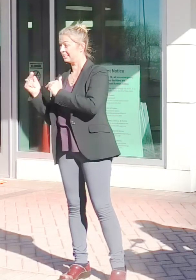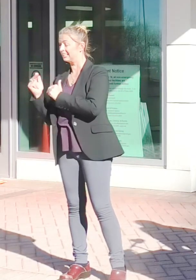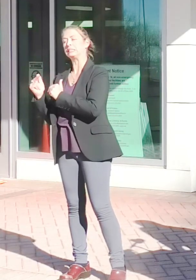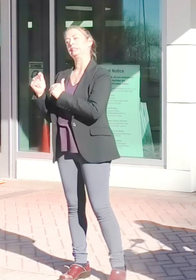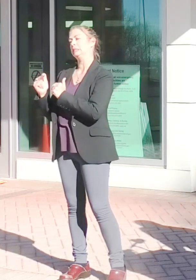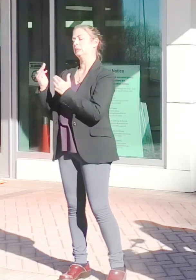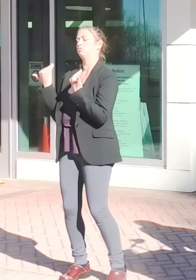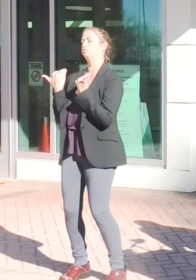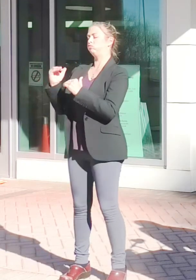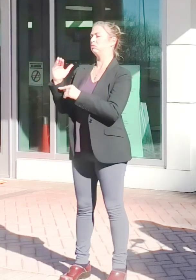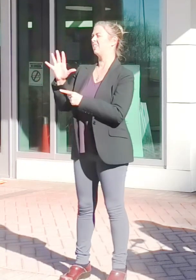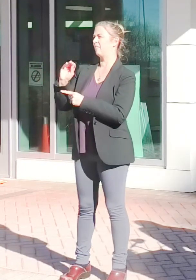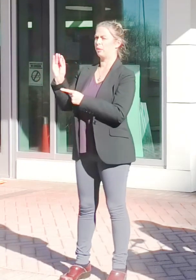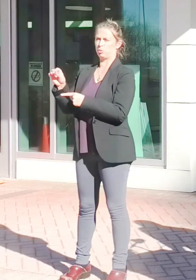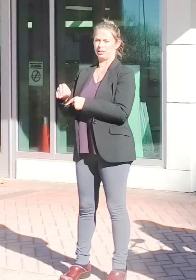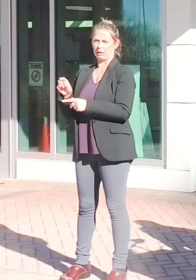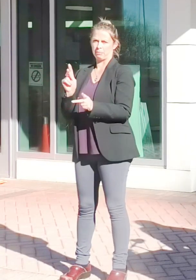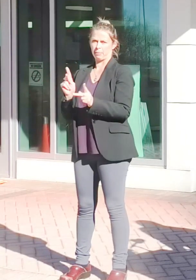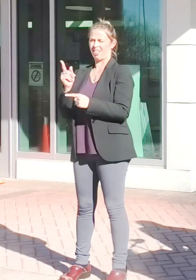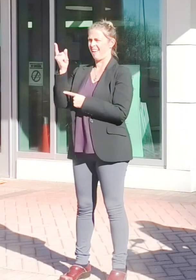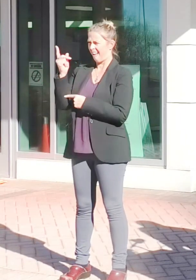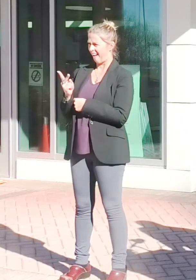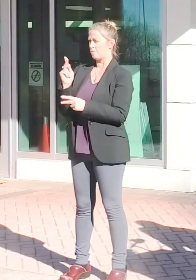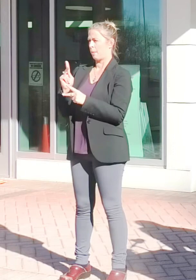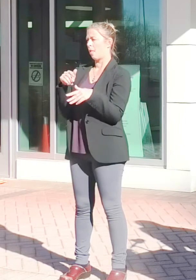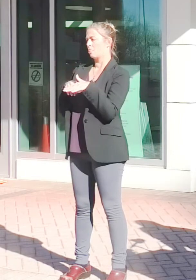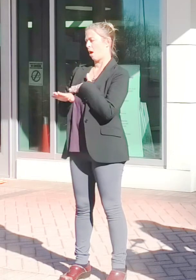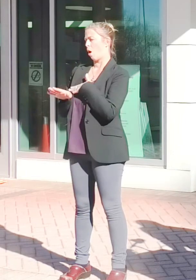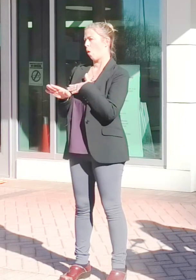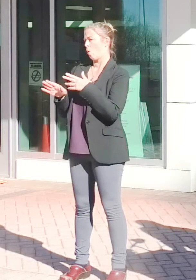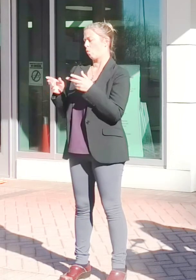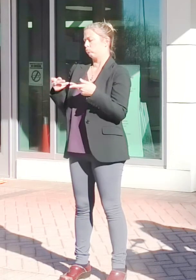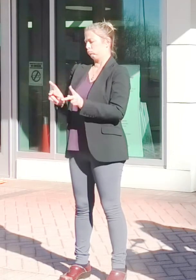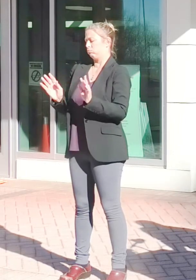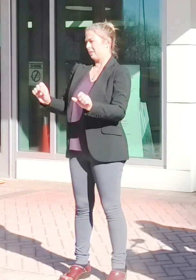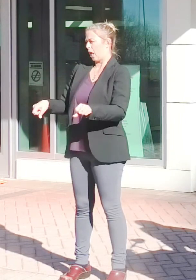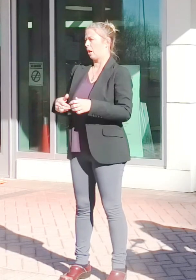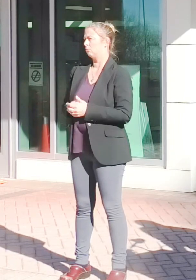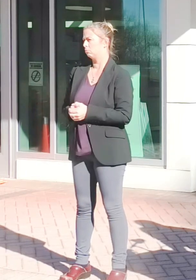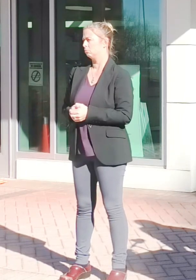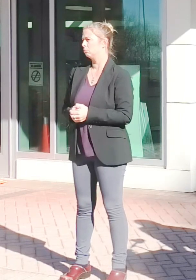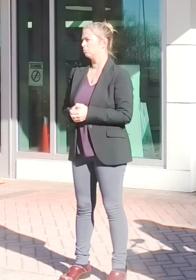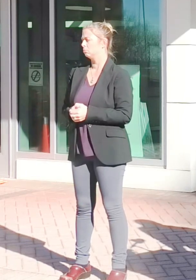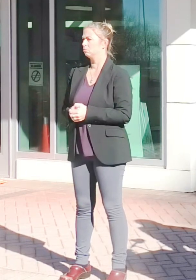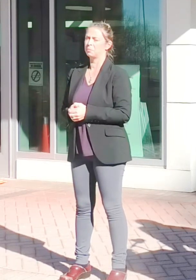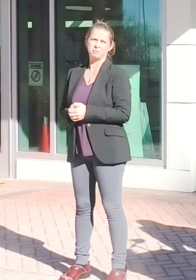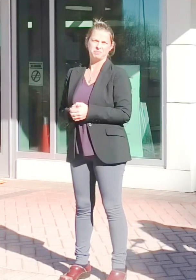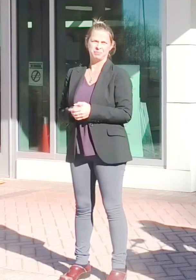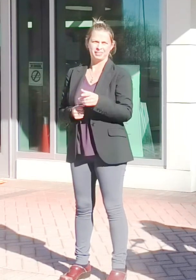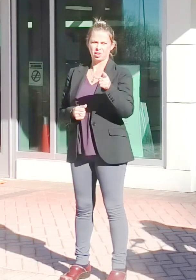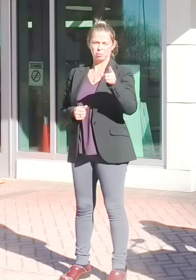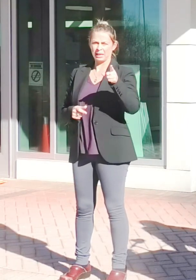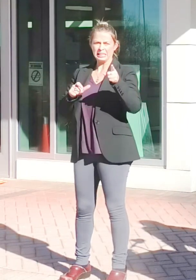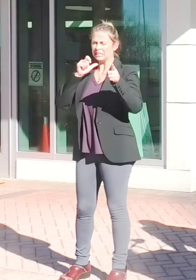We can control our programs easier than we can a gathering like a birthday party as such. So. So it won't be